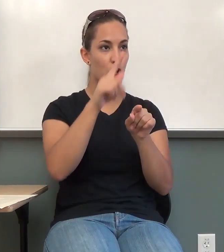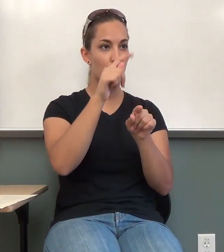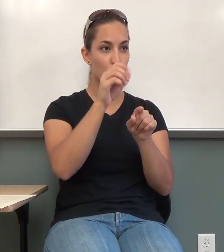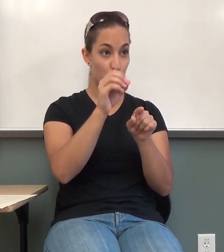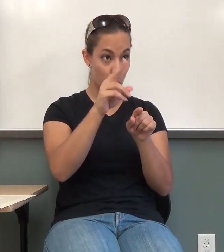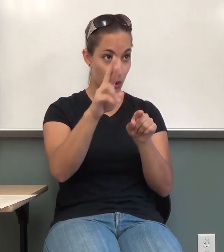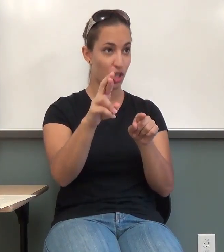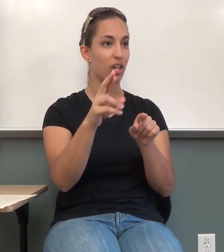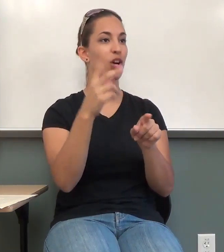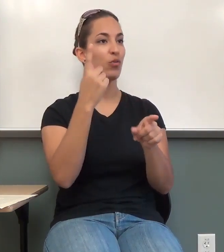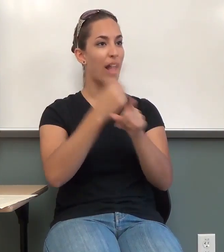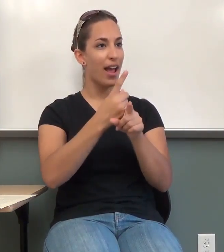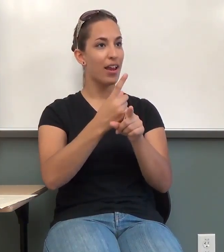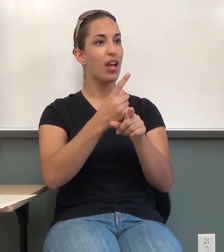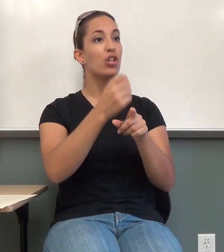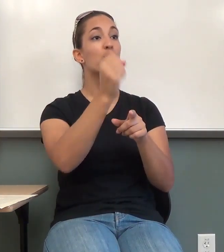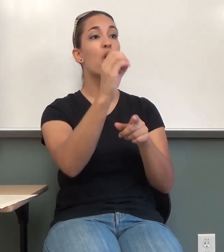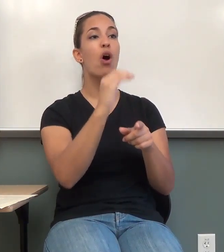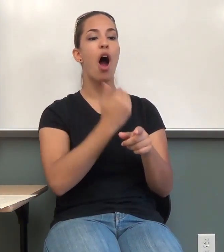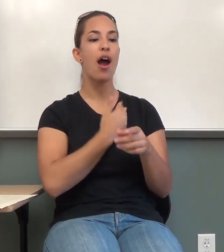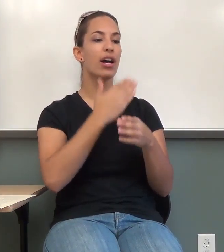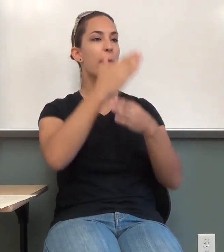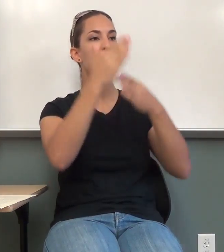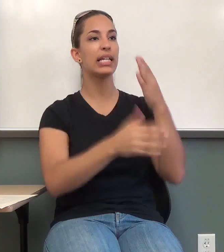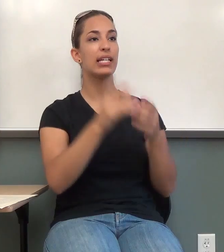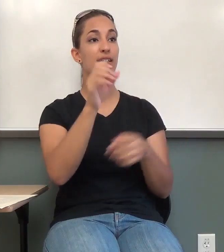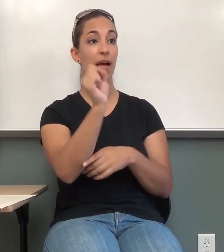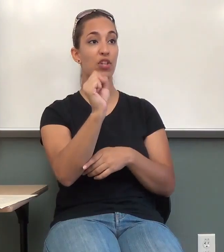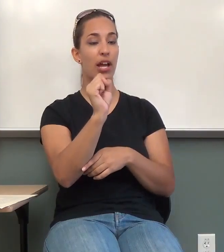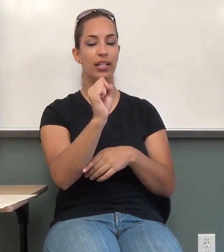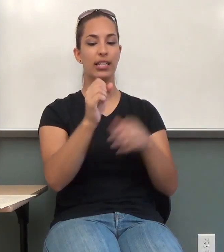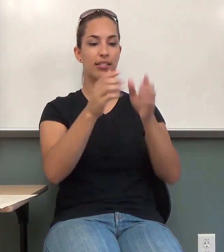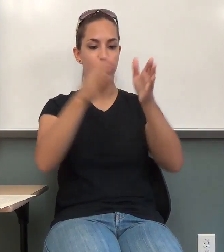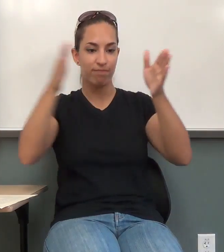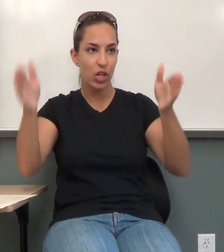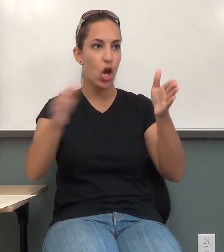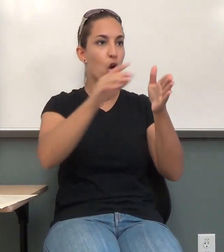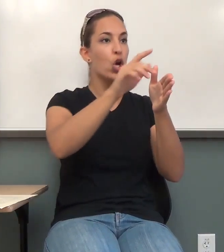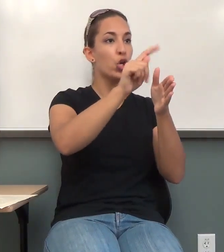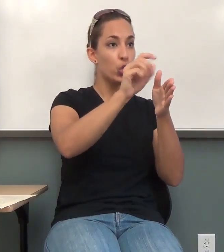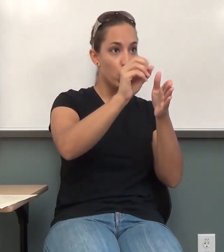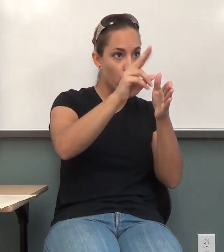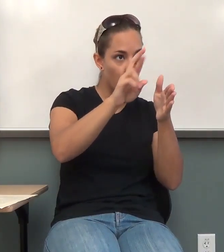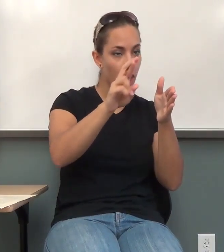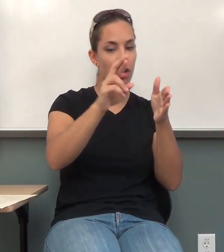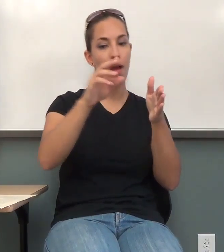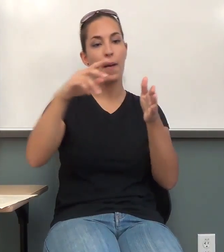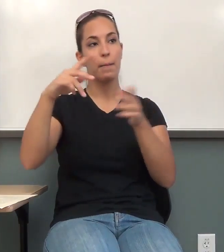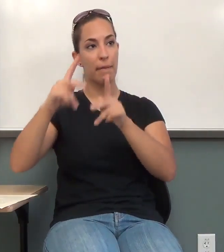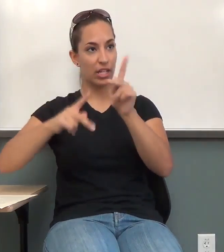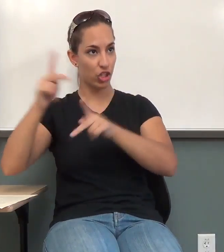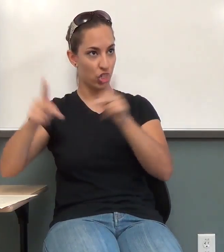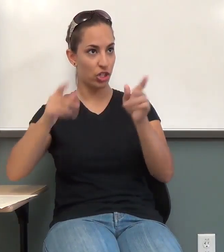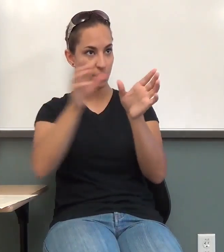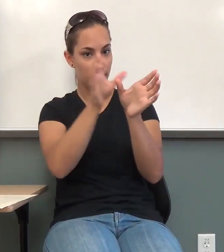complete subject? Tour, passengers. Tour passengers. So, number one, is that a complete